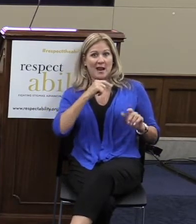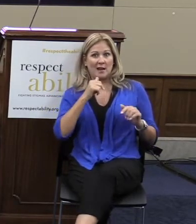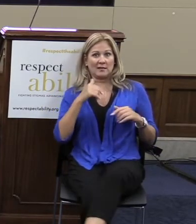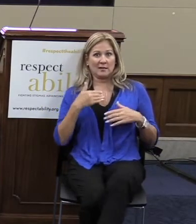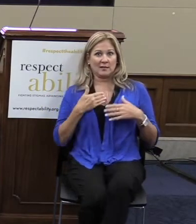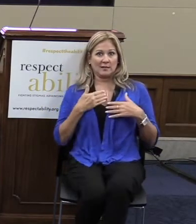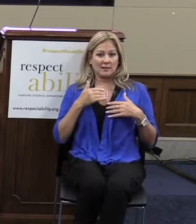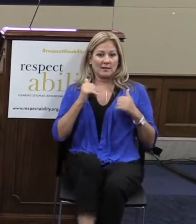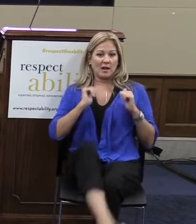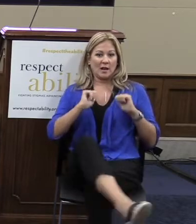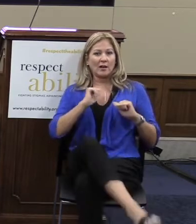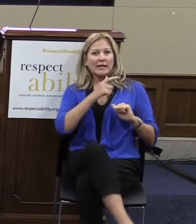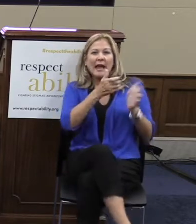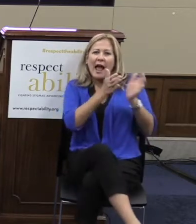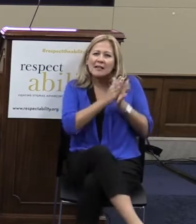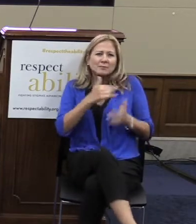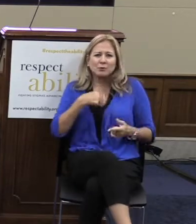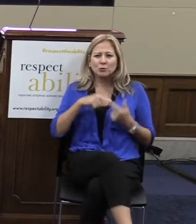me to be a coach.